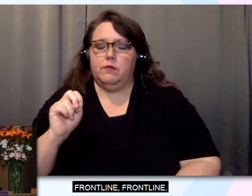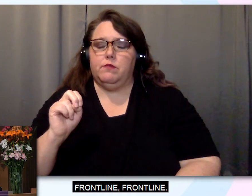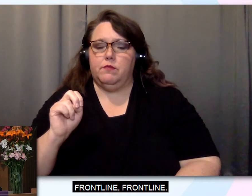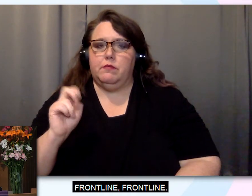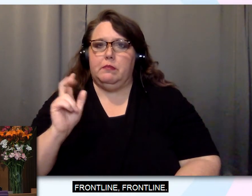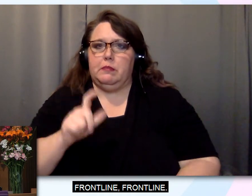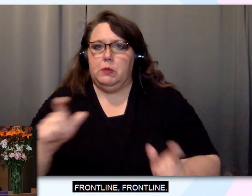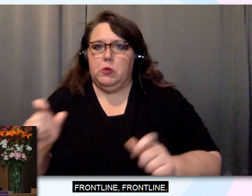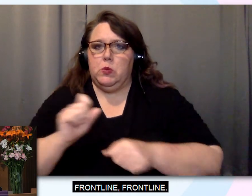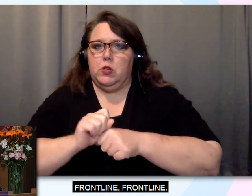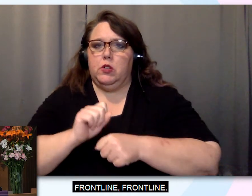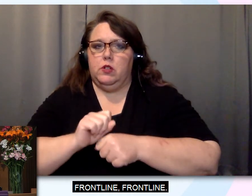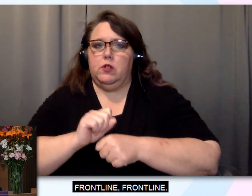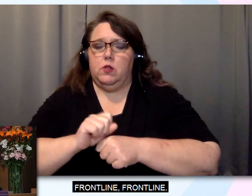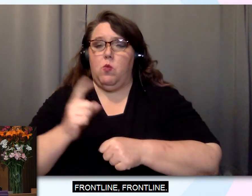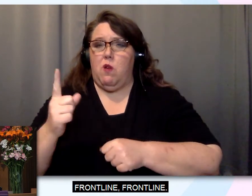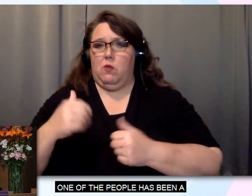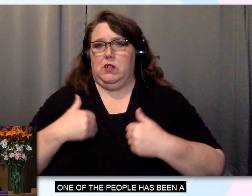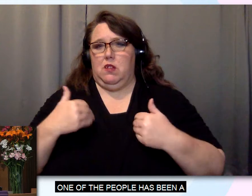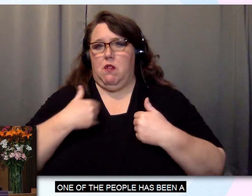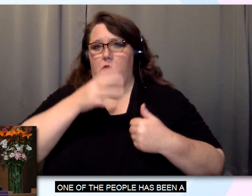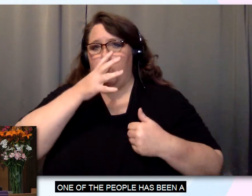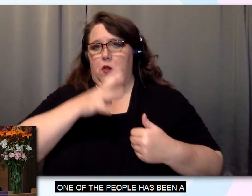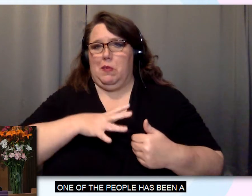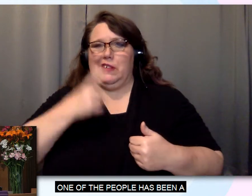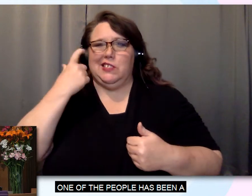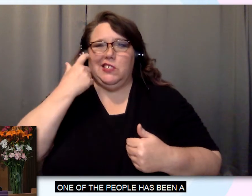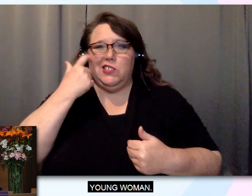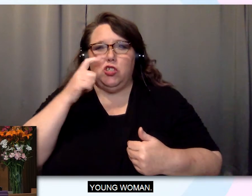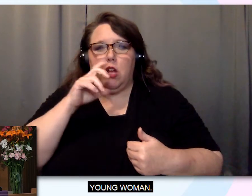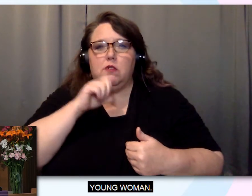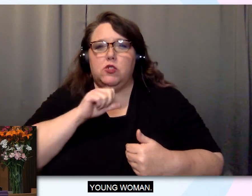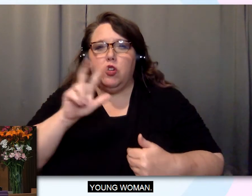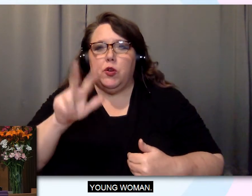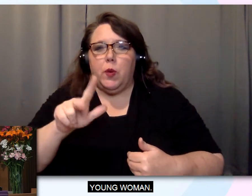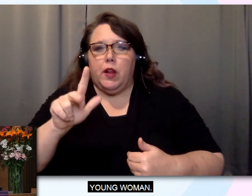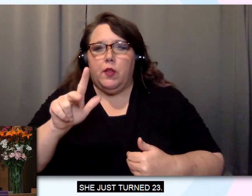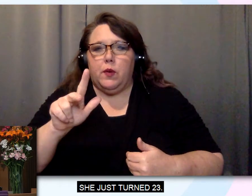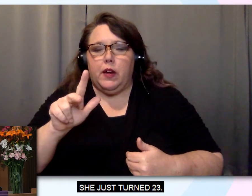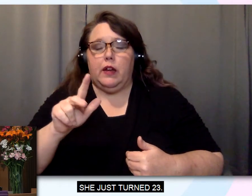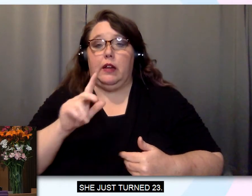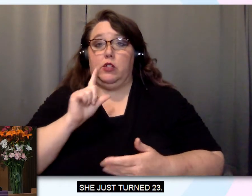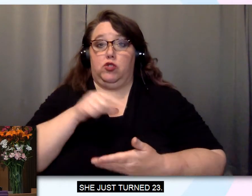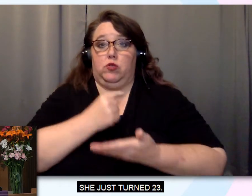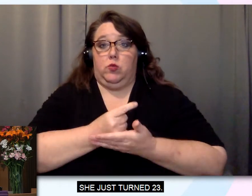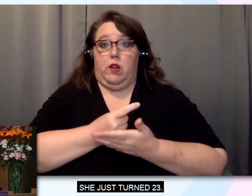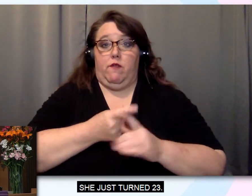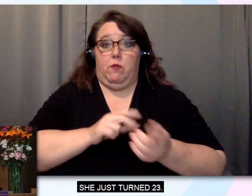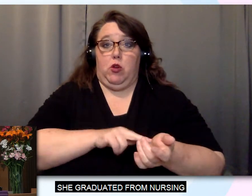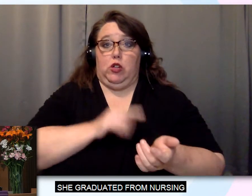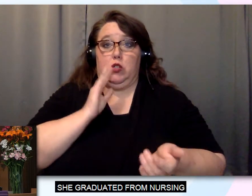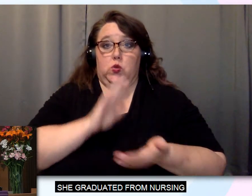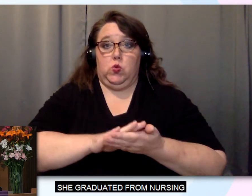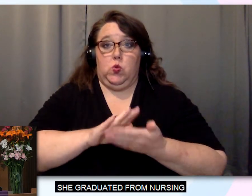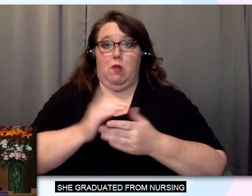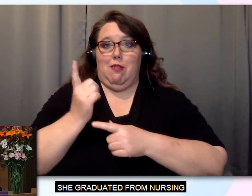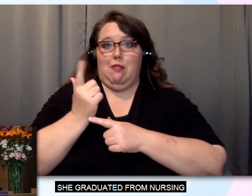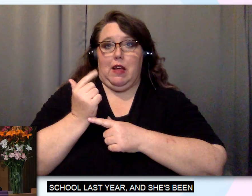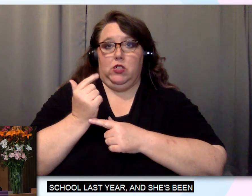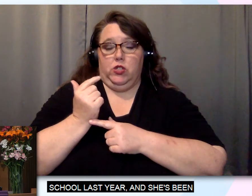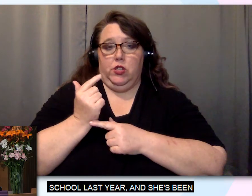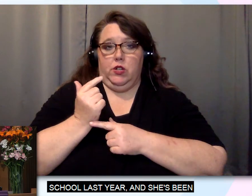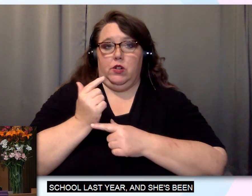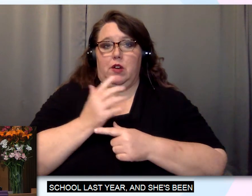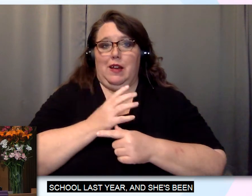Frontline. And one of the people has been a young woman. She just turned 23. She graduated from